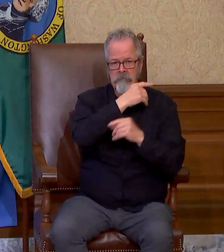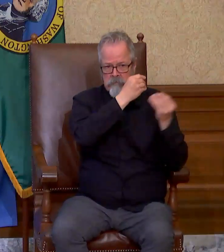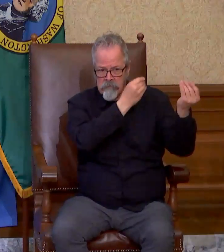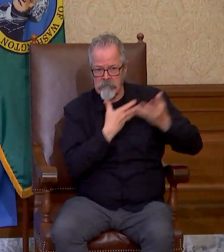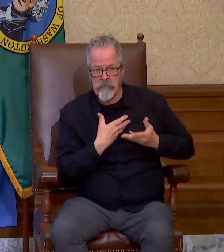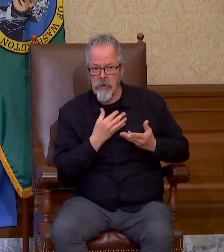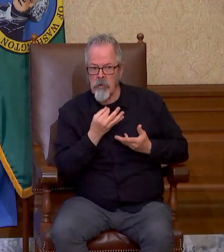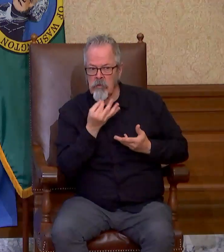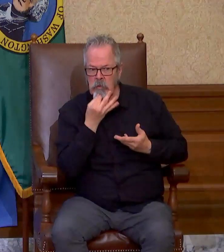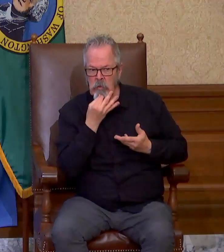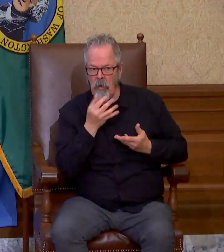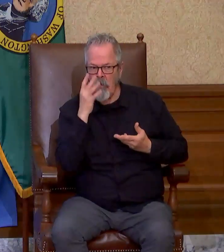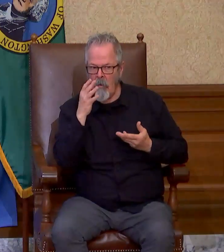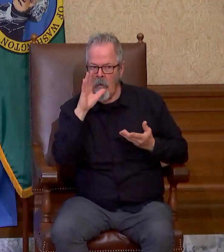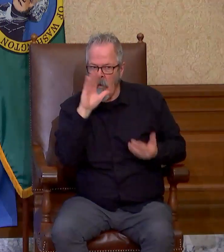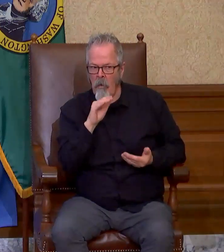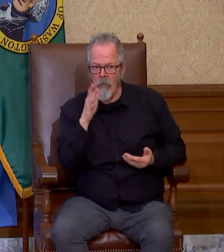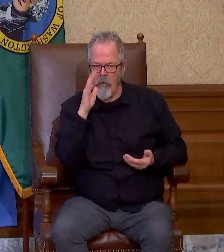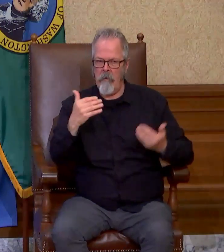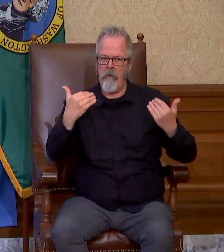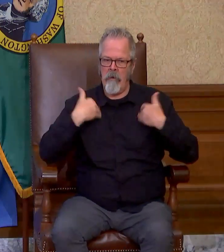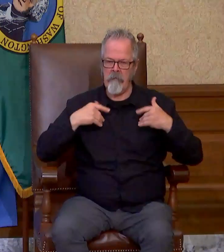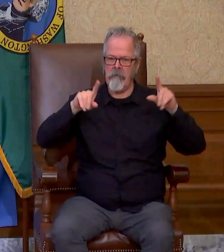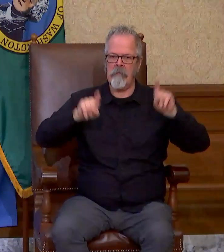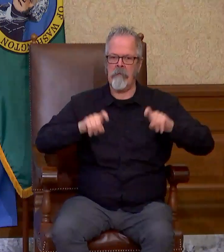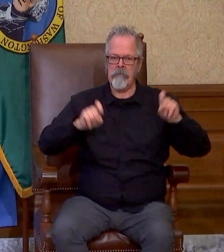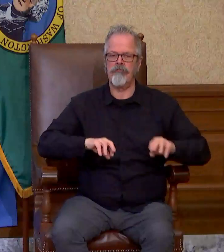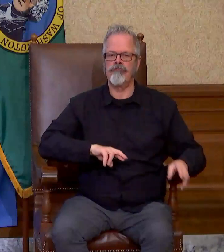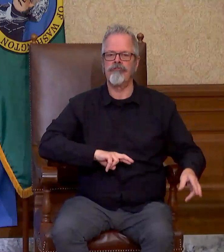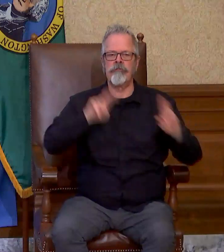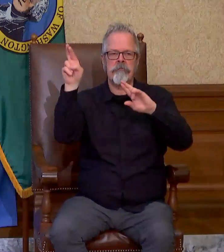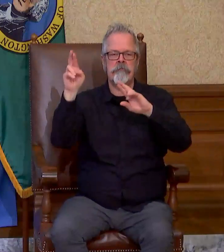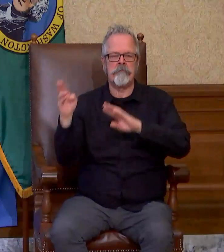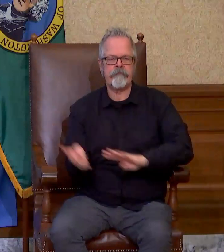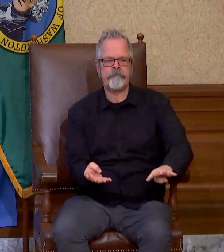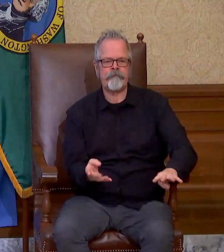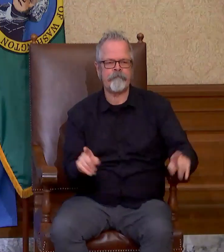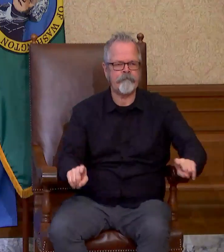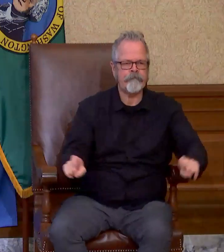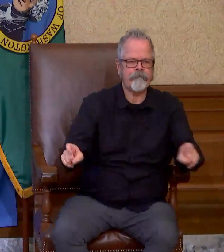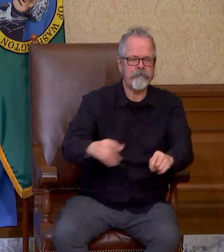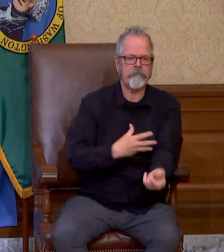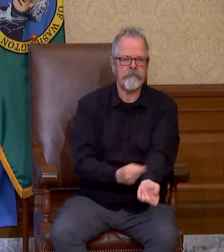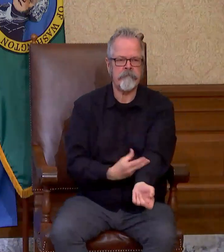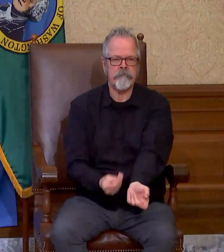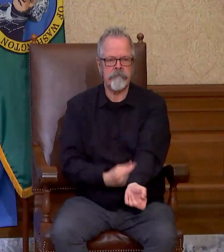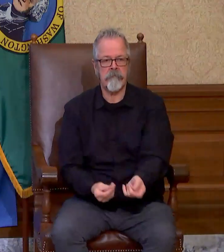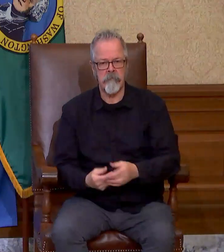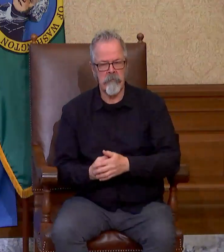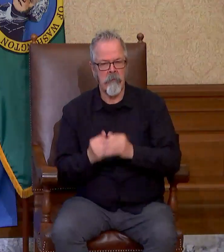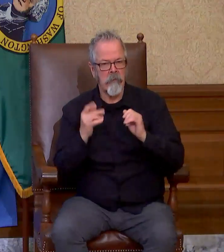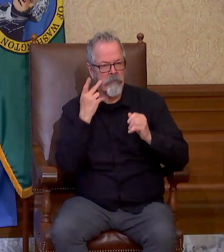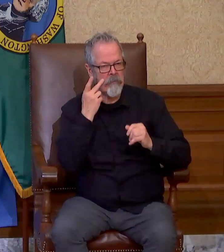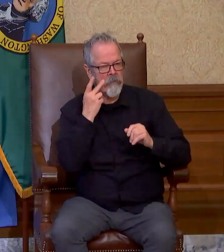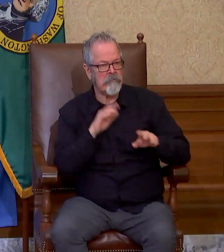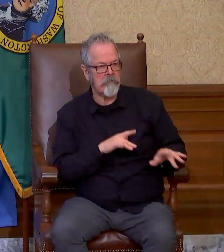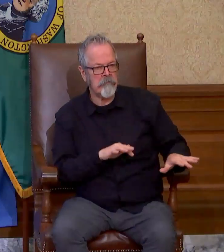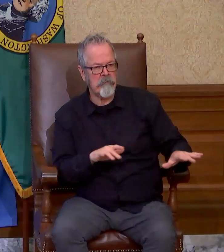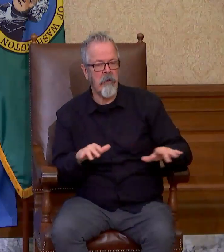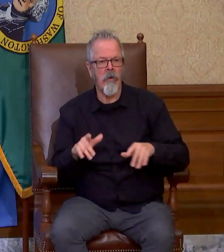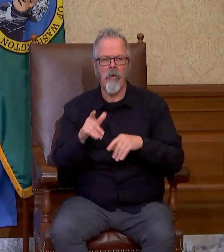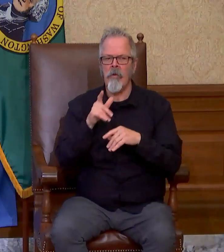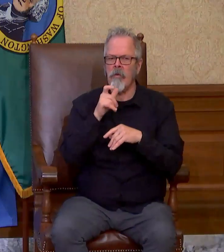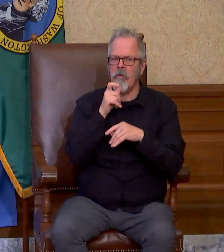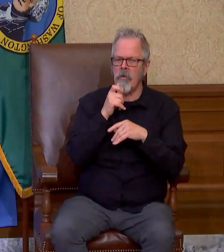that actually had the disease that may have been asymptomatic and they didn't even know it. But I want to offer a huge caution about